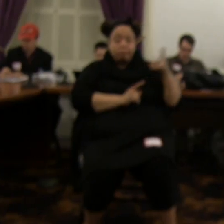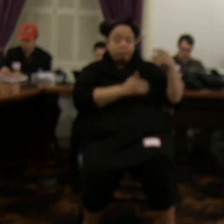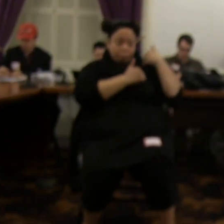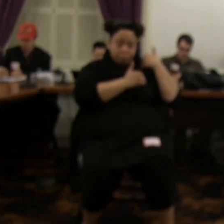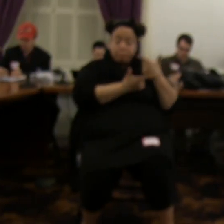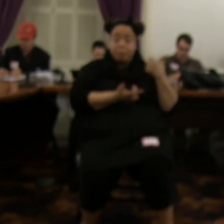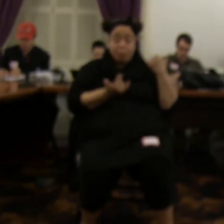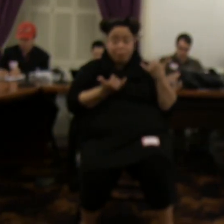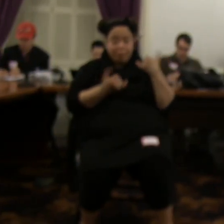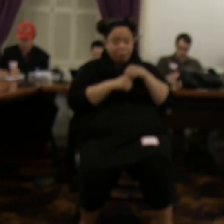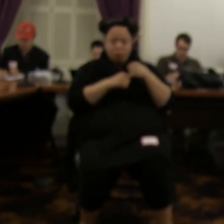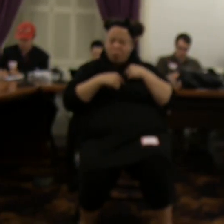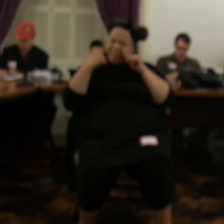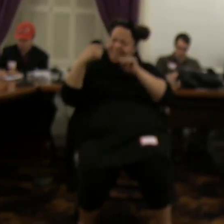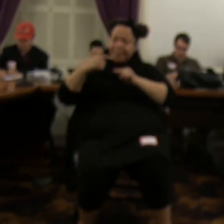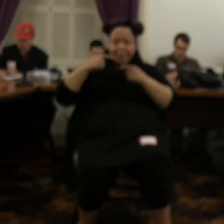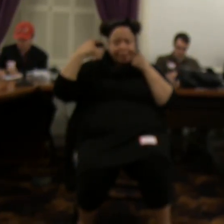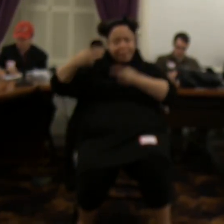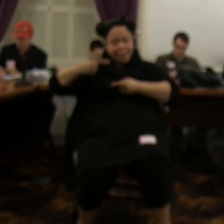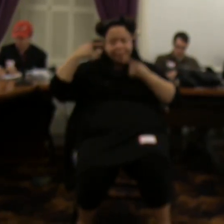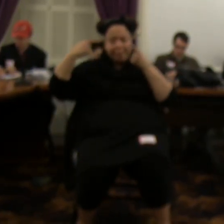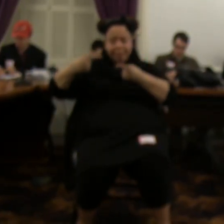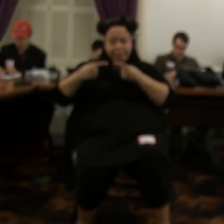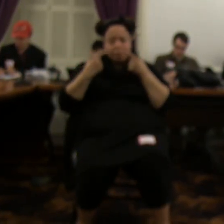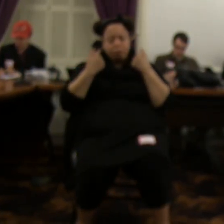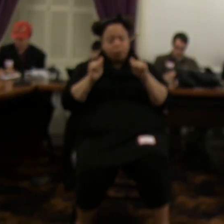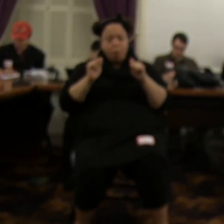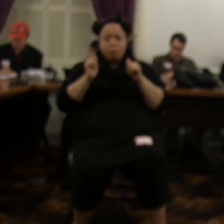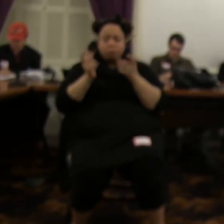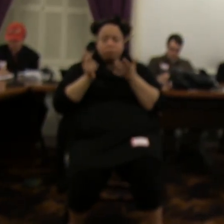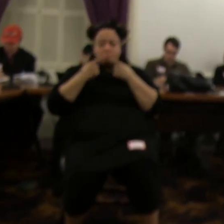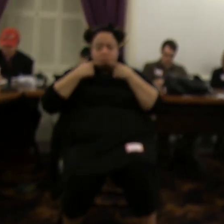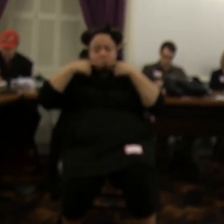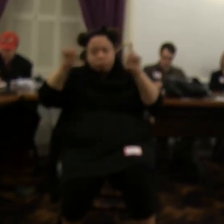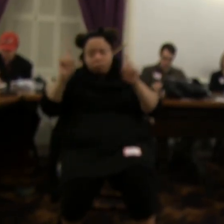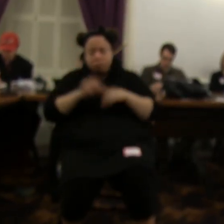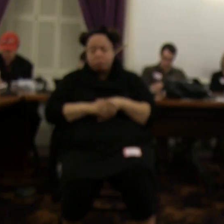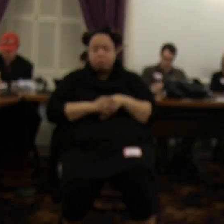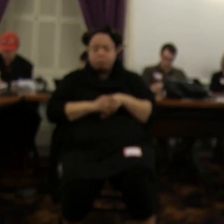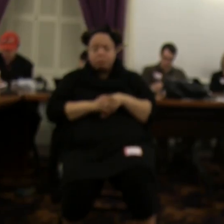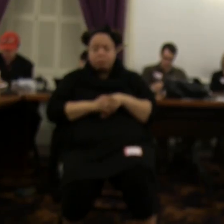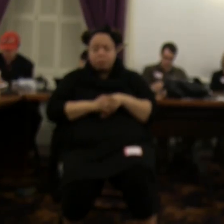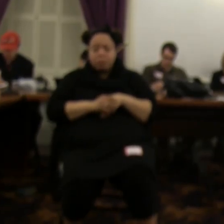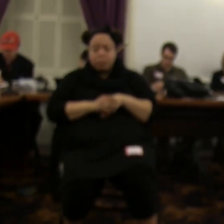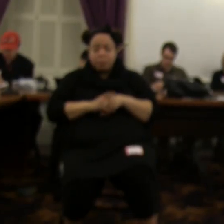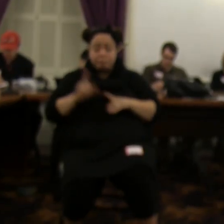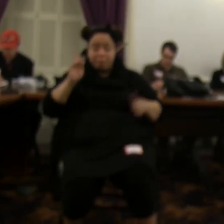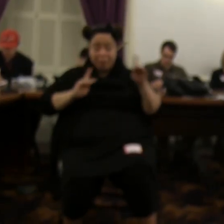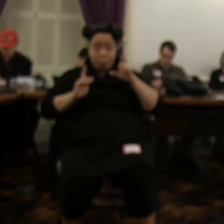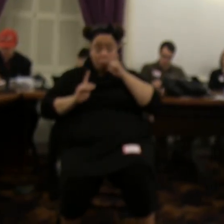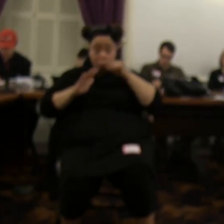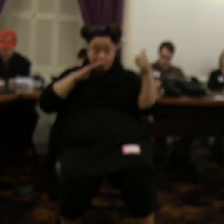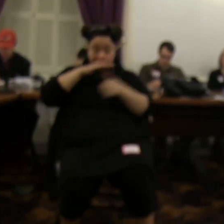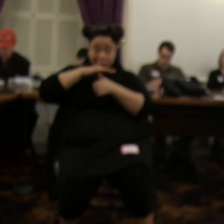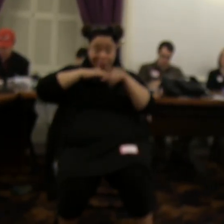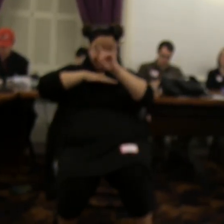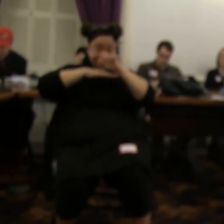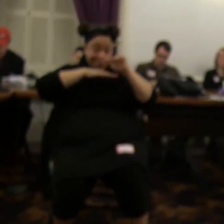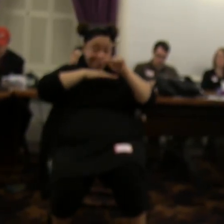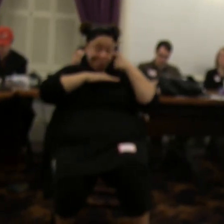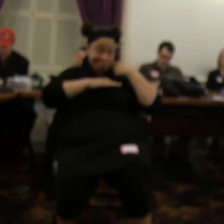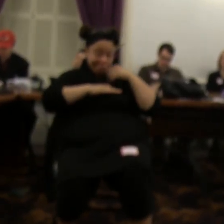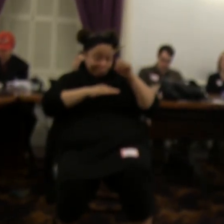things that the Developmental Disabilities Council, who I work for, has worked on really hard last year in the budget and this